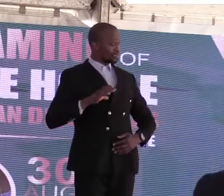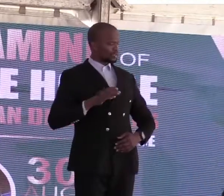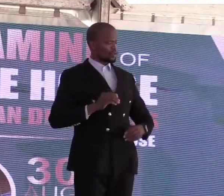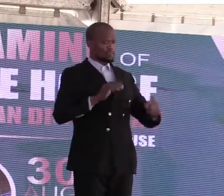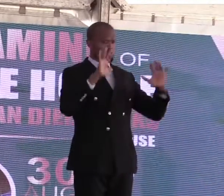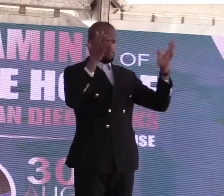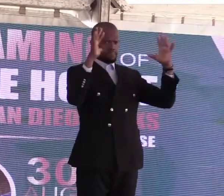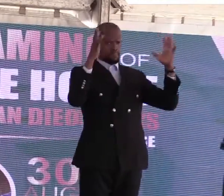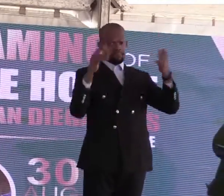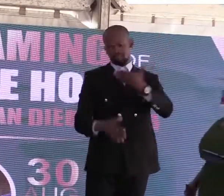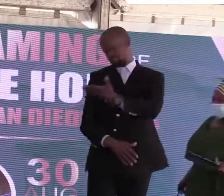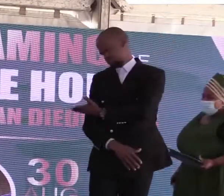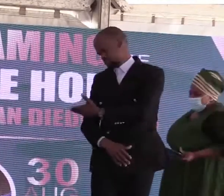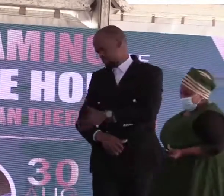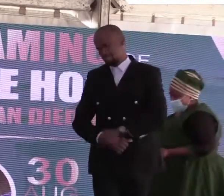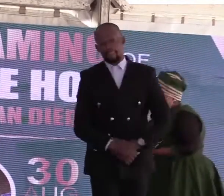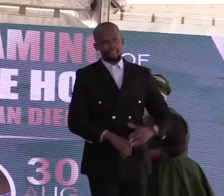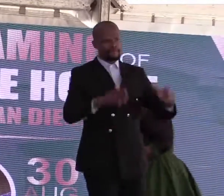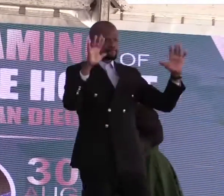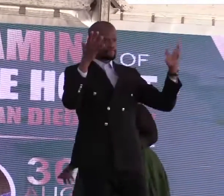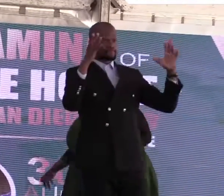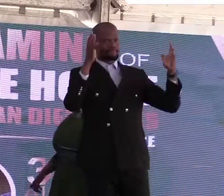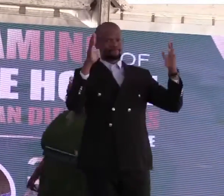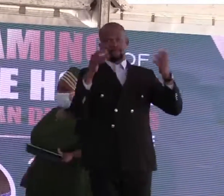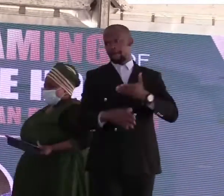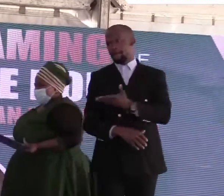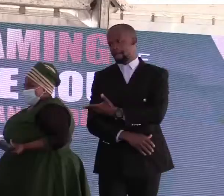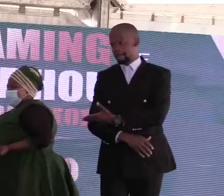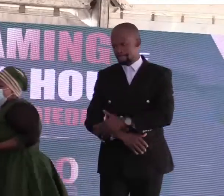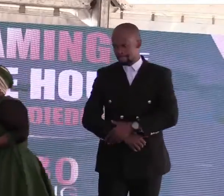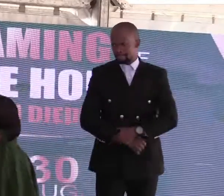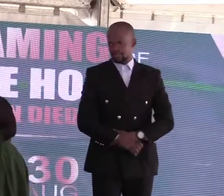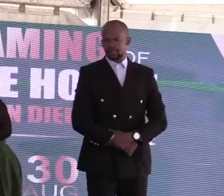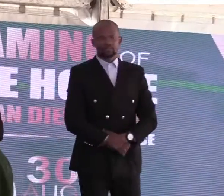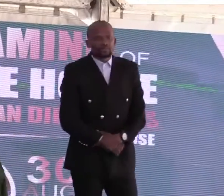izandla. Let's give her a round of applause.